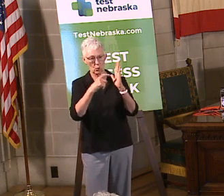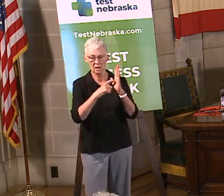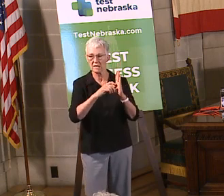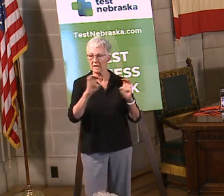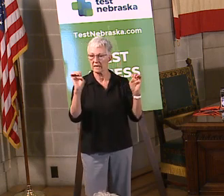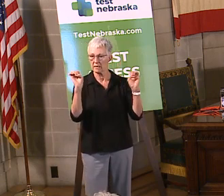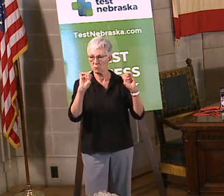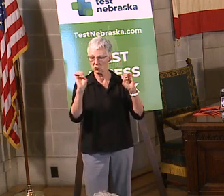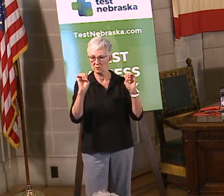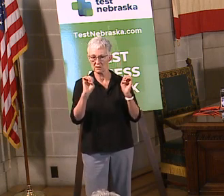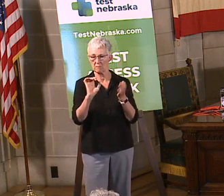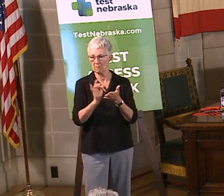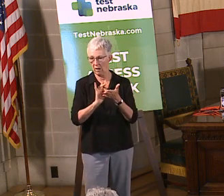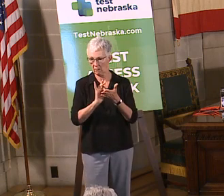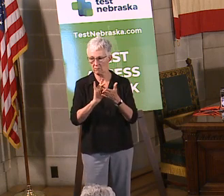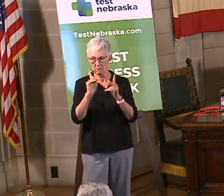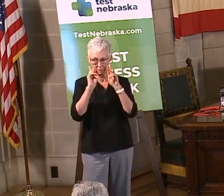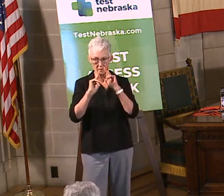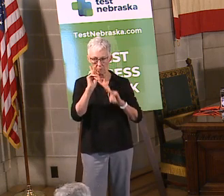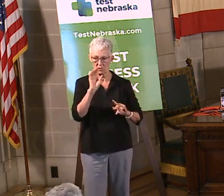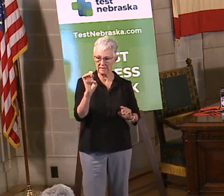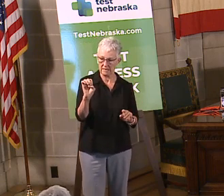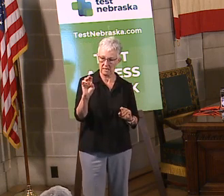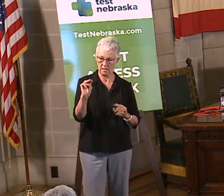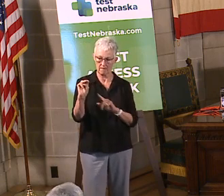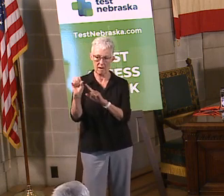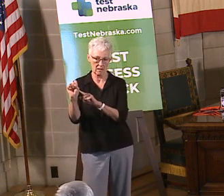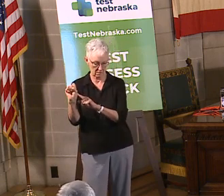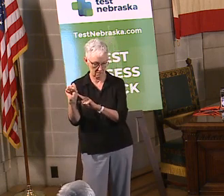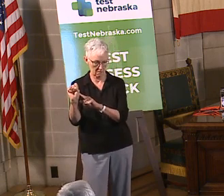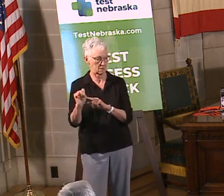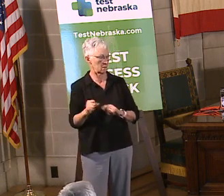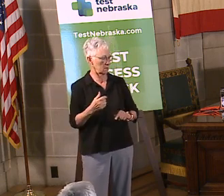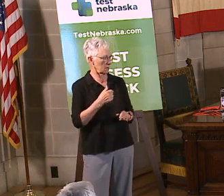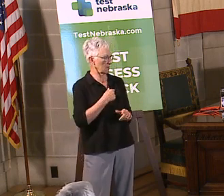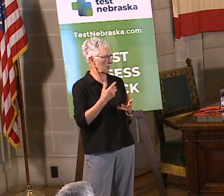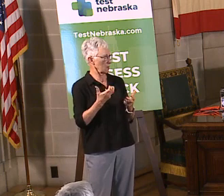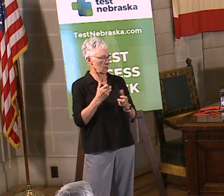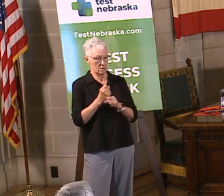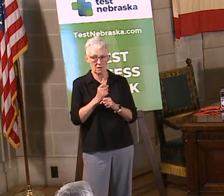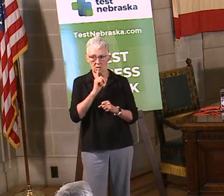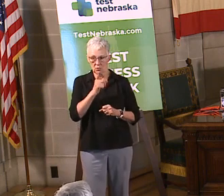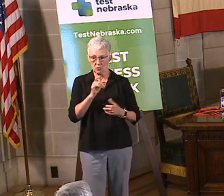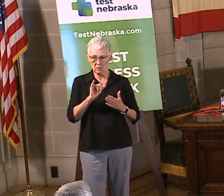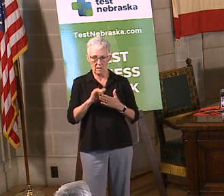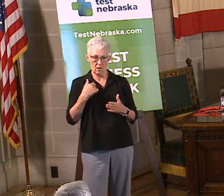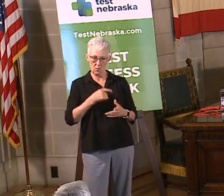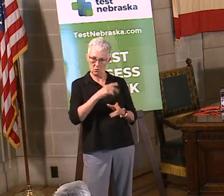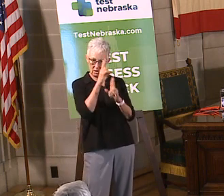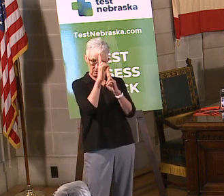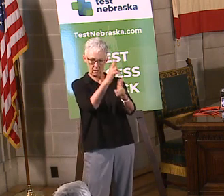the folks who are in our emergency rooms, and I'm trying to make sure I got a pen right here, good deal.